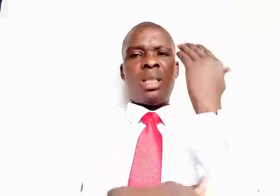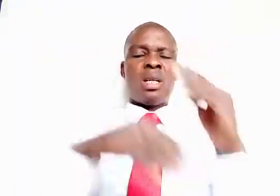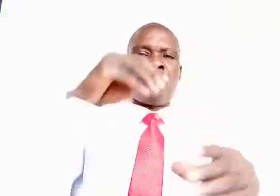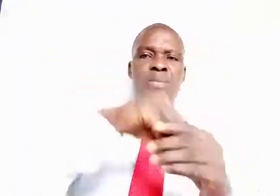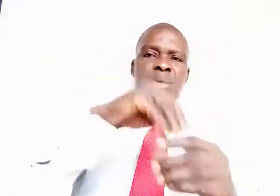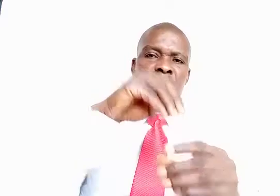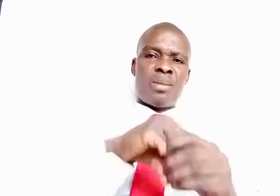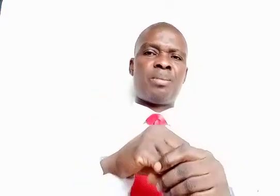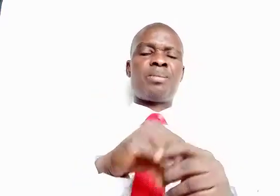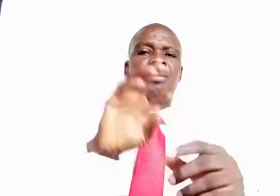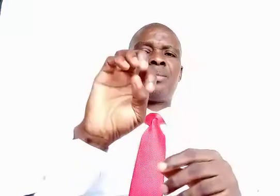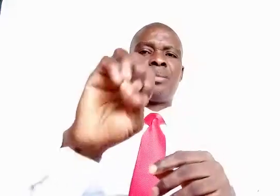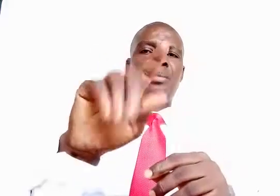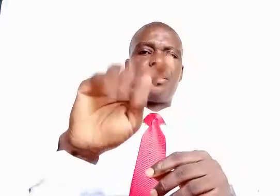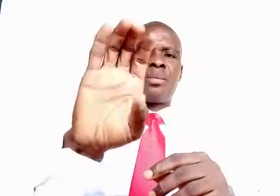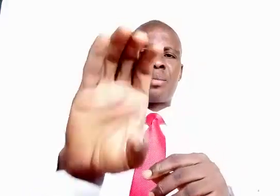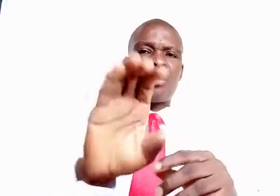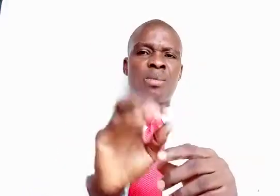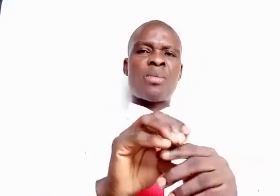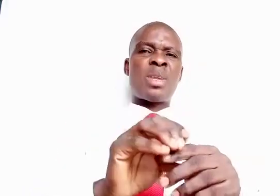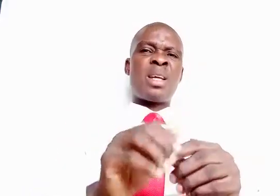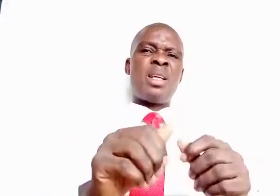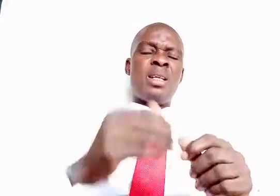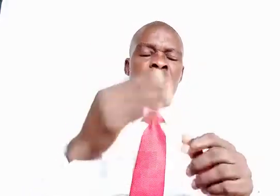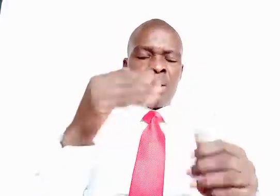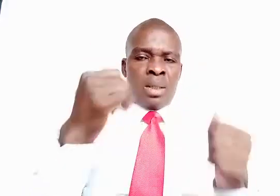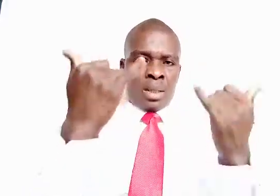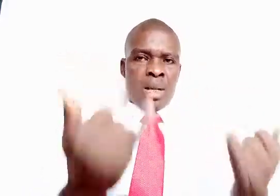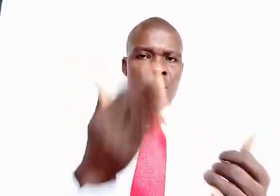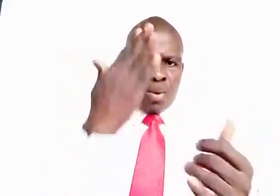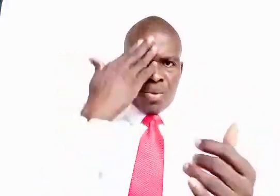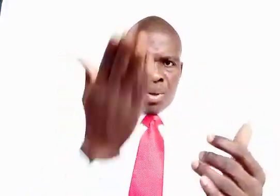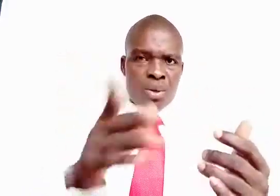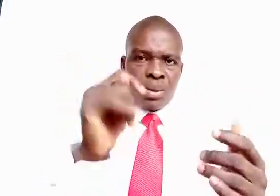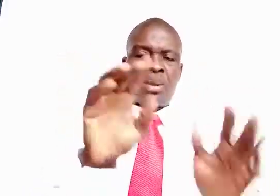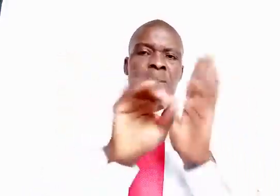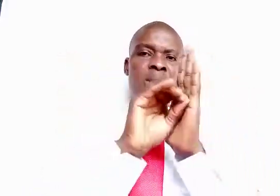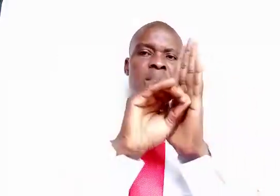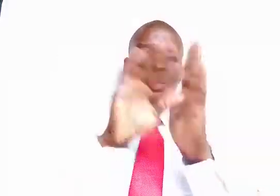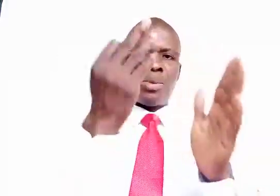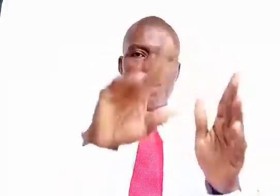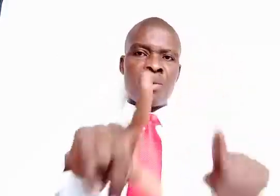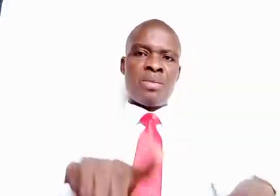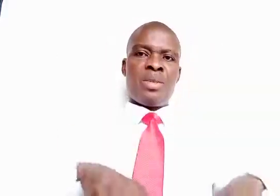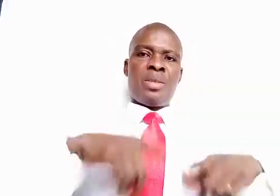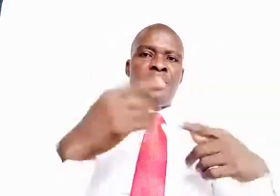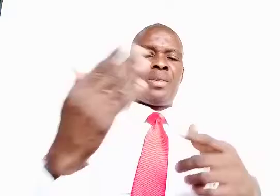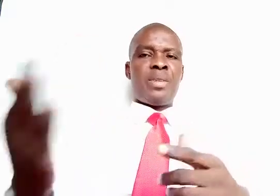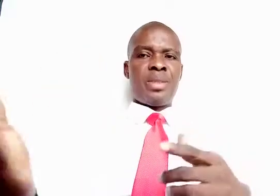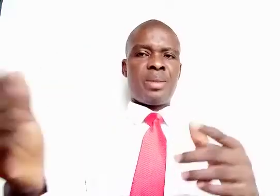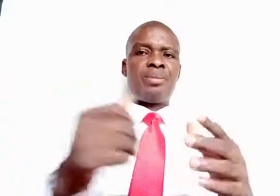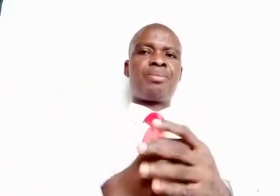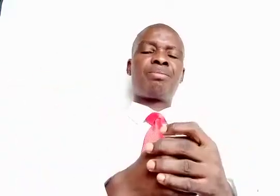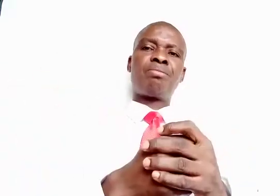etc. Since we know the examples of living things, we may now talk about the differences between plants